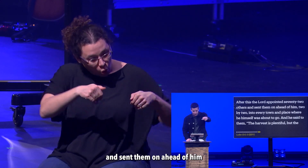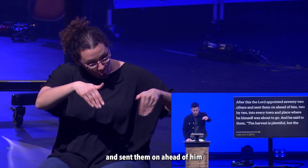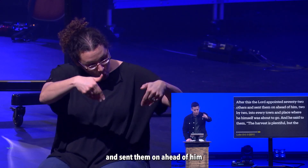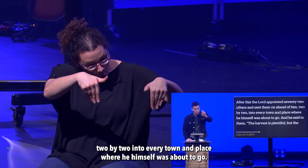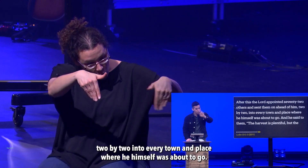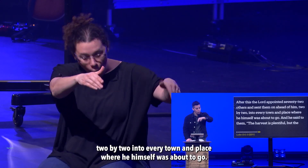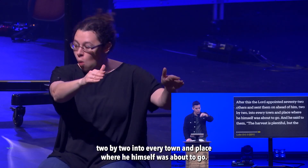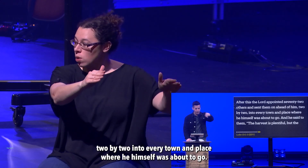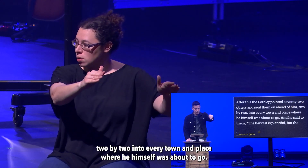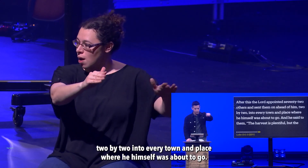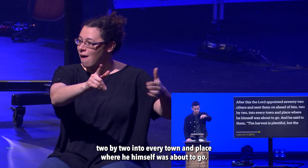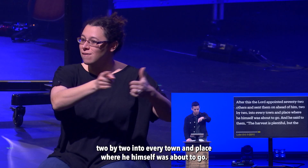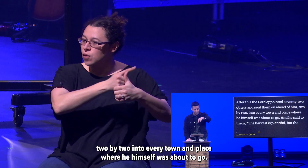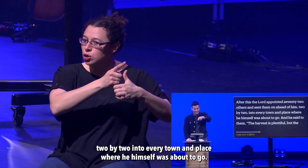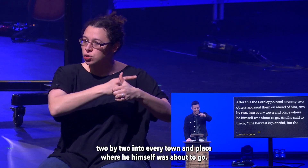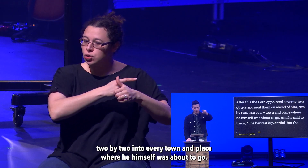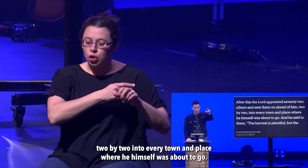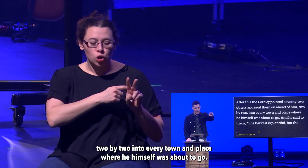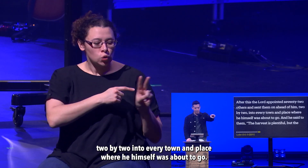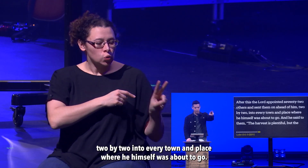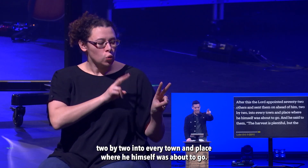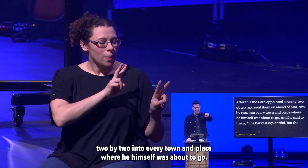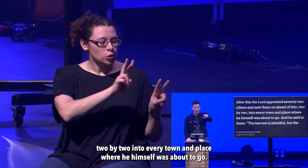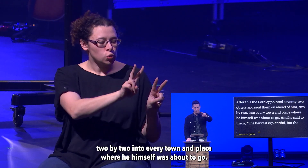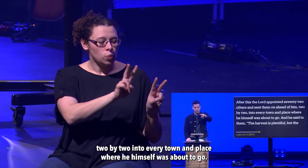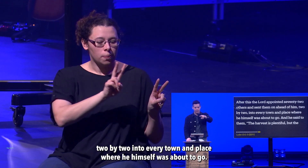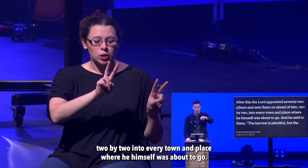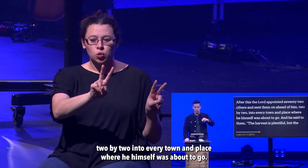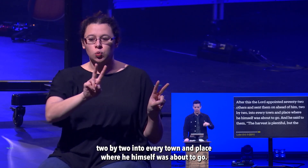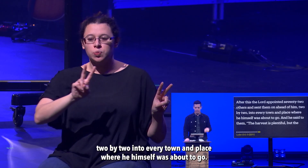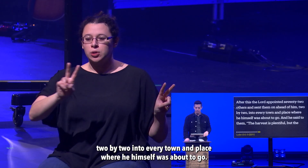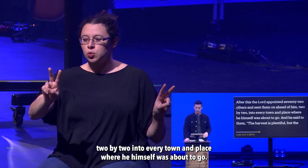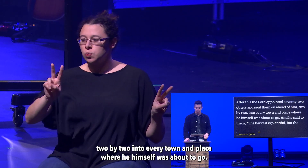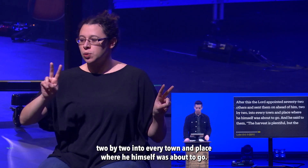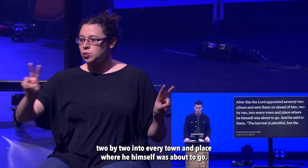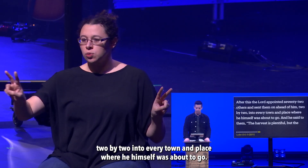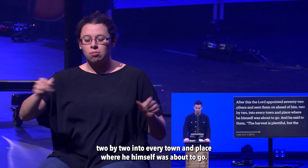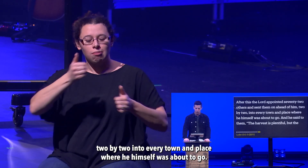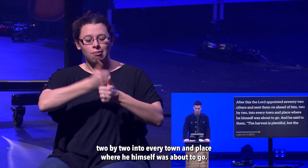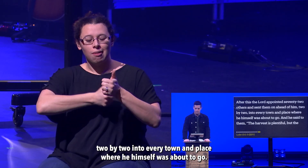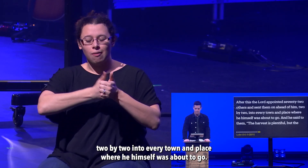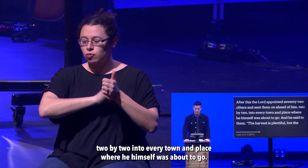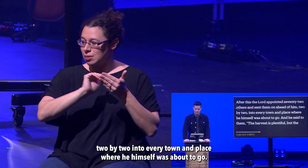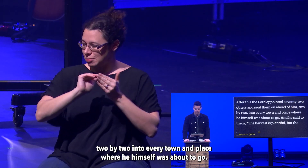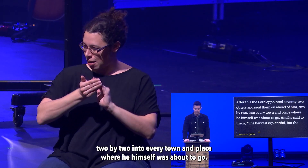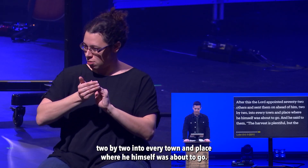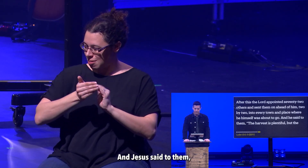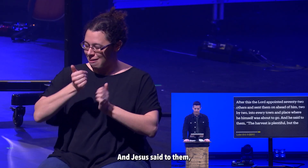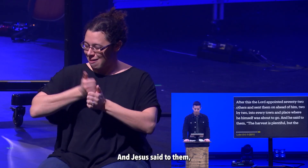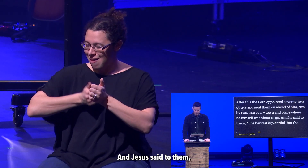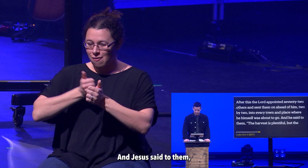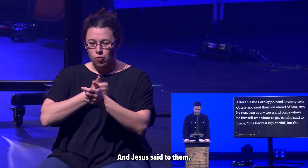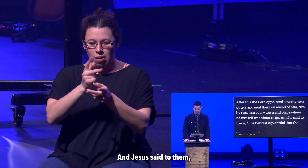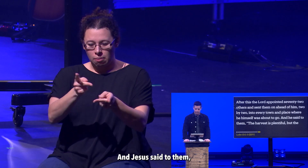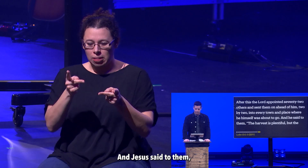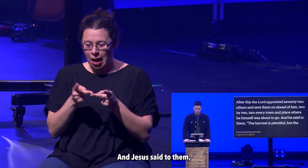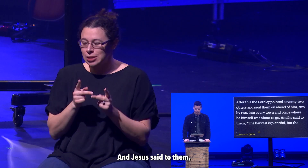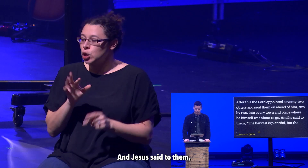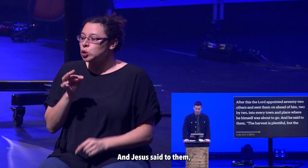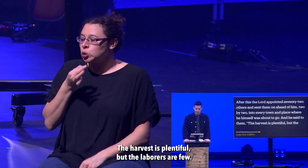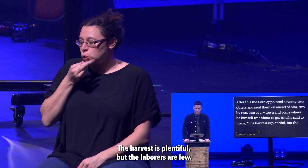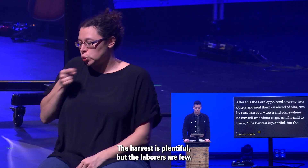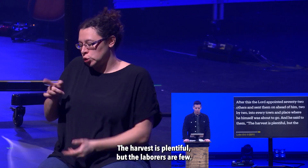him, two by two, into every town and place where he himself was about to go. And Jesus said to